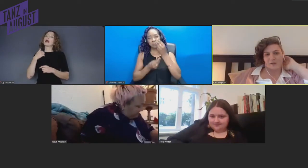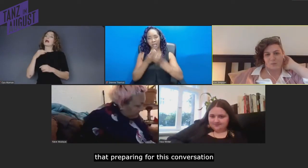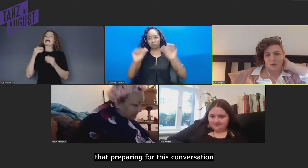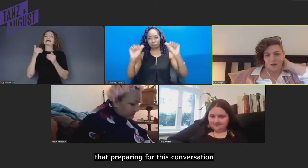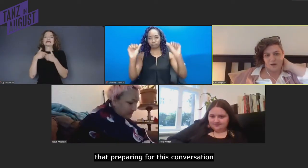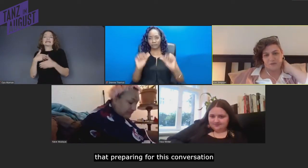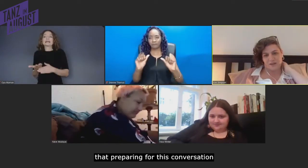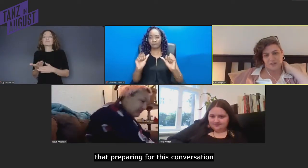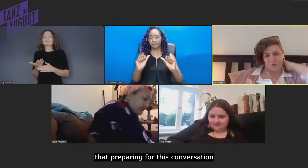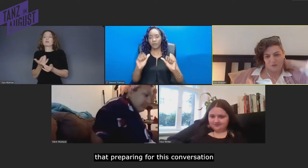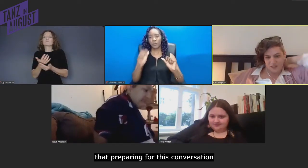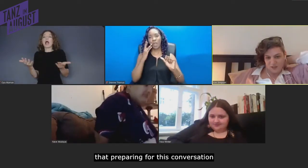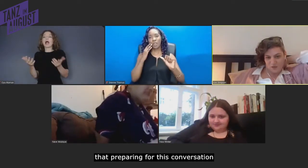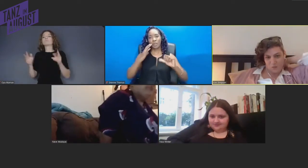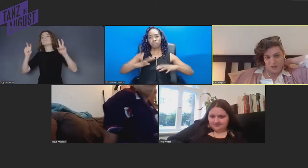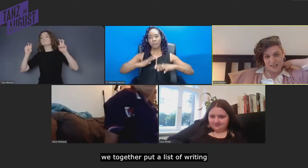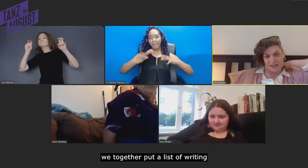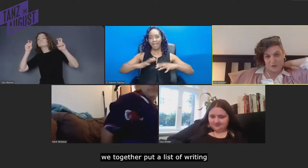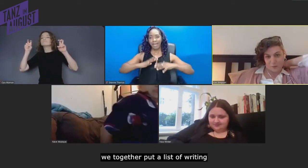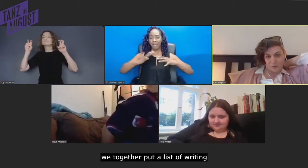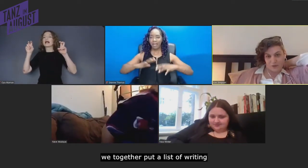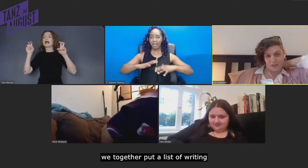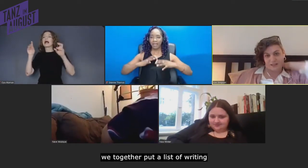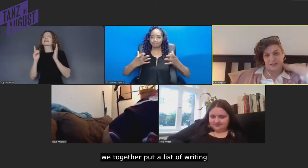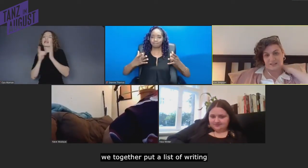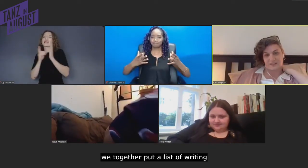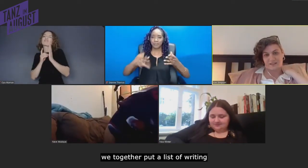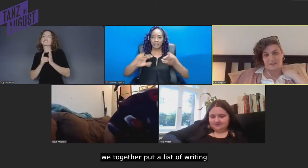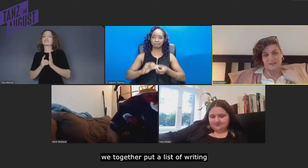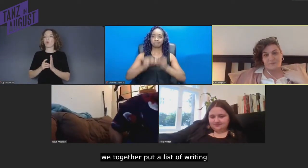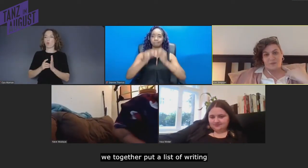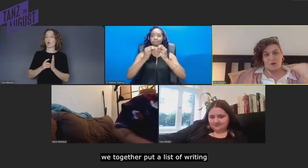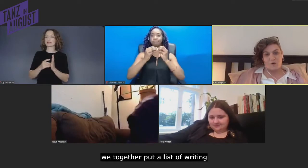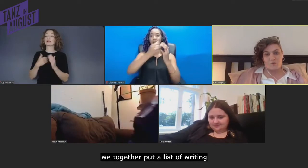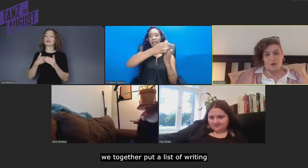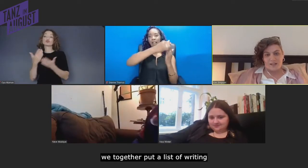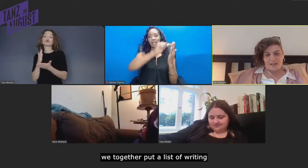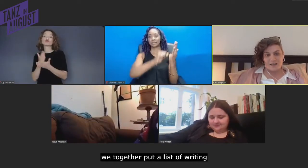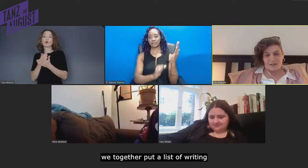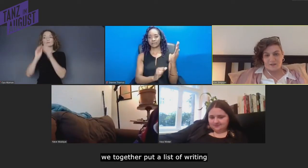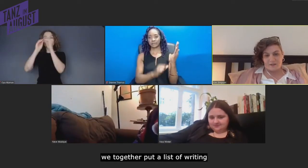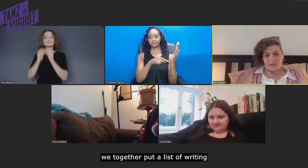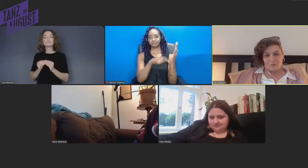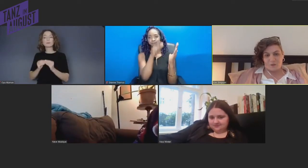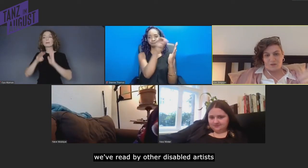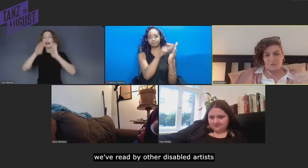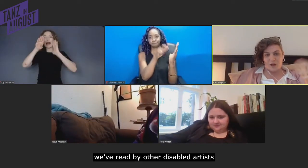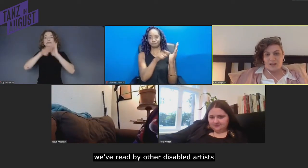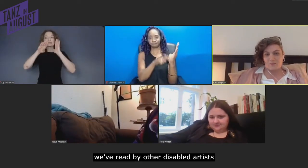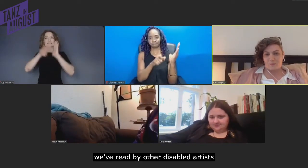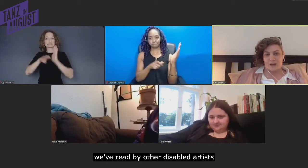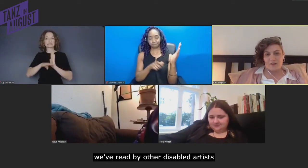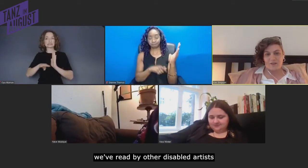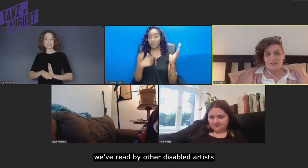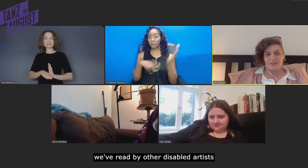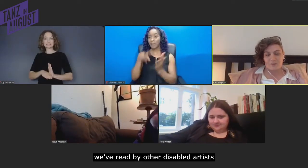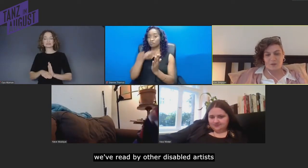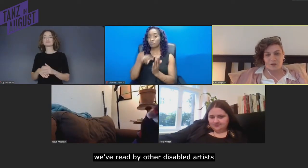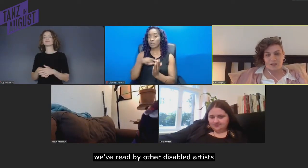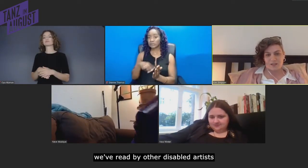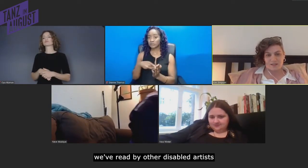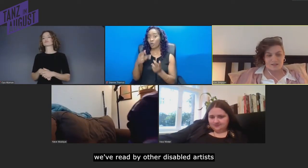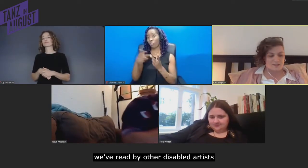in preparing for this conversation, we together put a list of writing that we've read by other